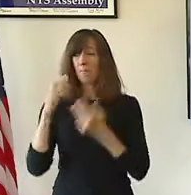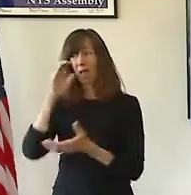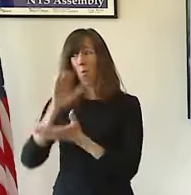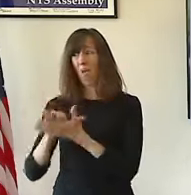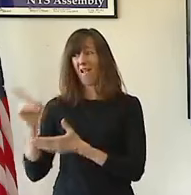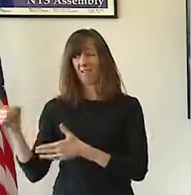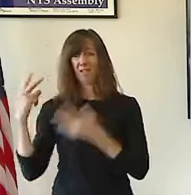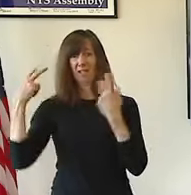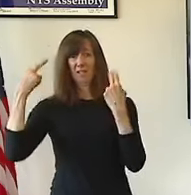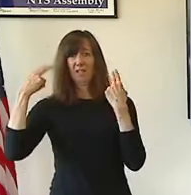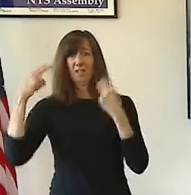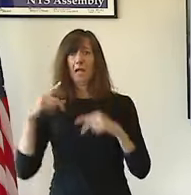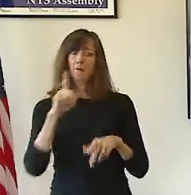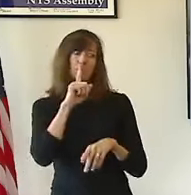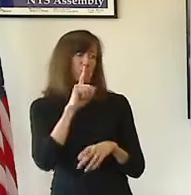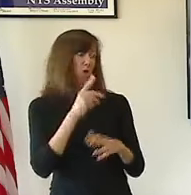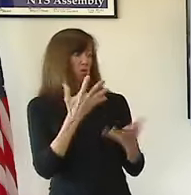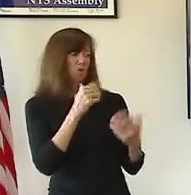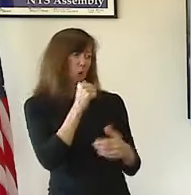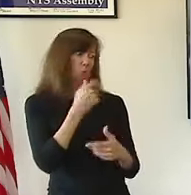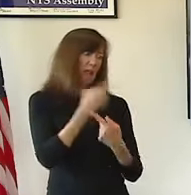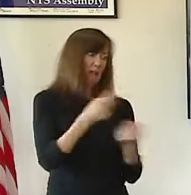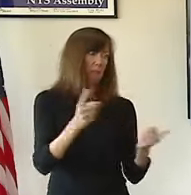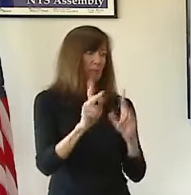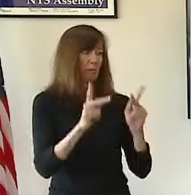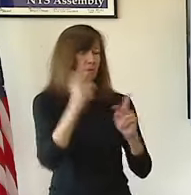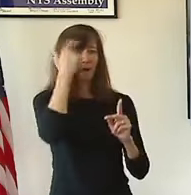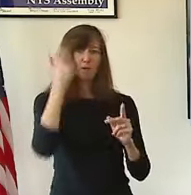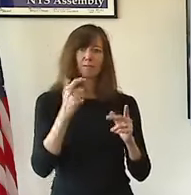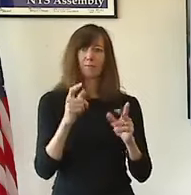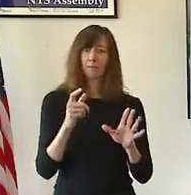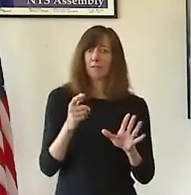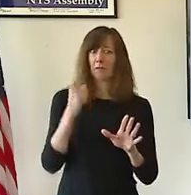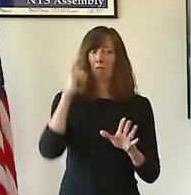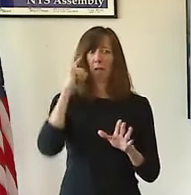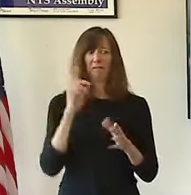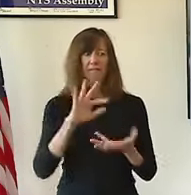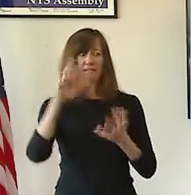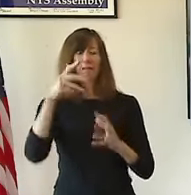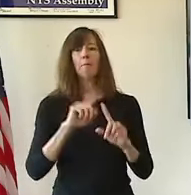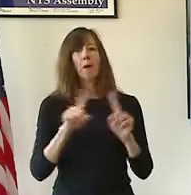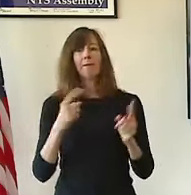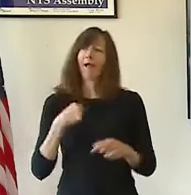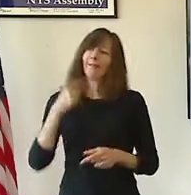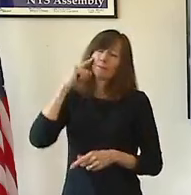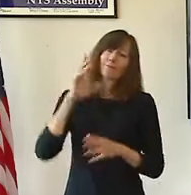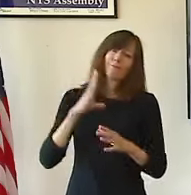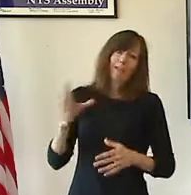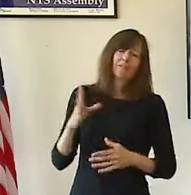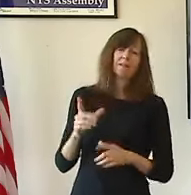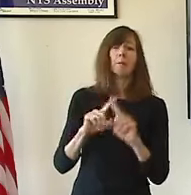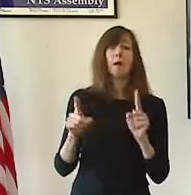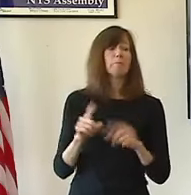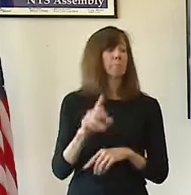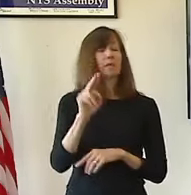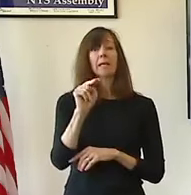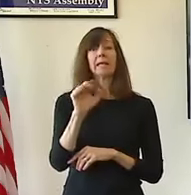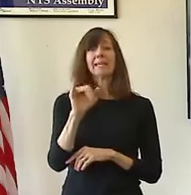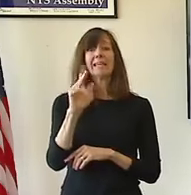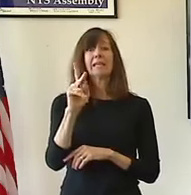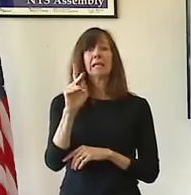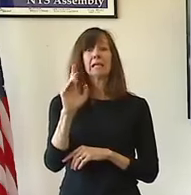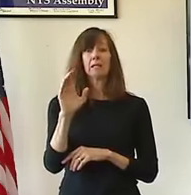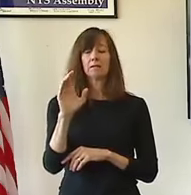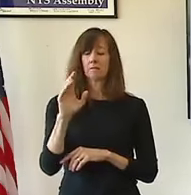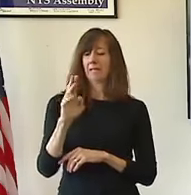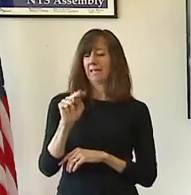she didn't think she did so well, but I thought she did just fine. So, Nikki, when will bus service return? Tomorrow. Is that right? Tomorrow,